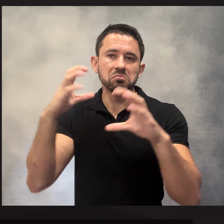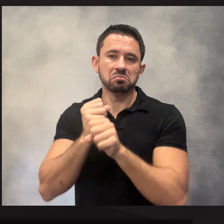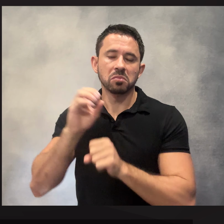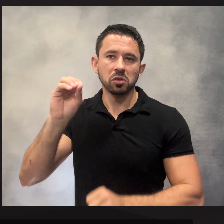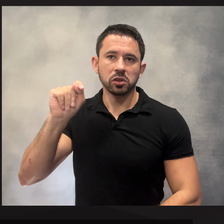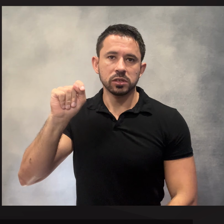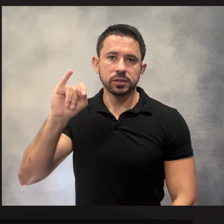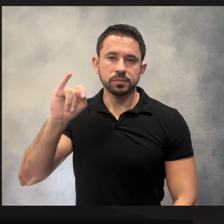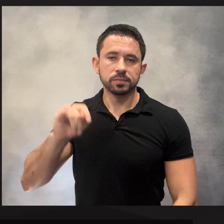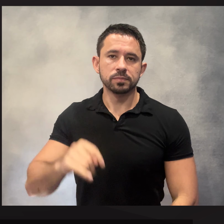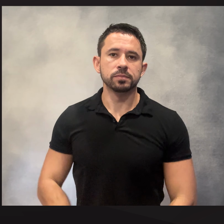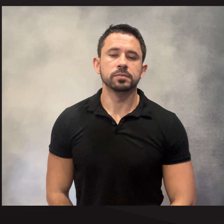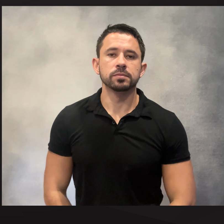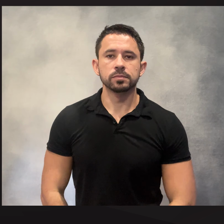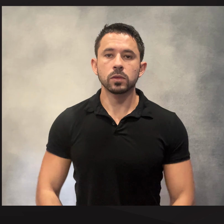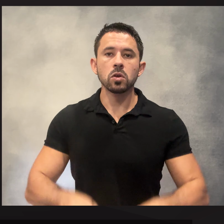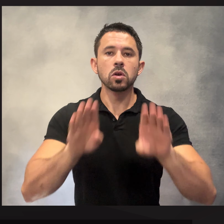OTI.